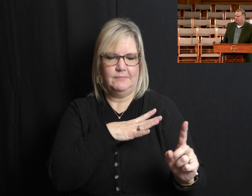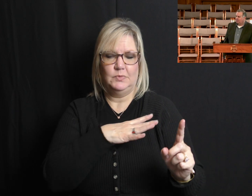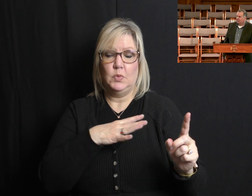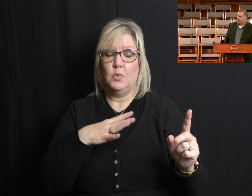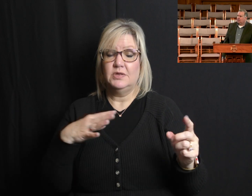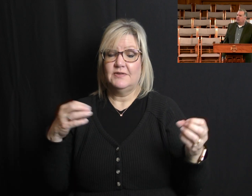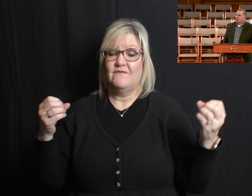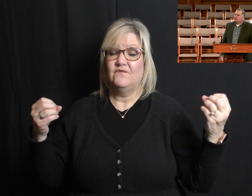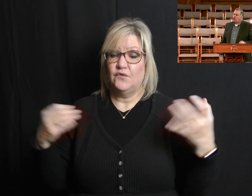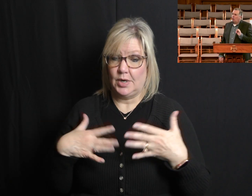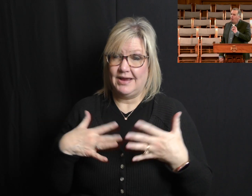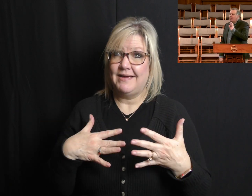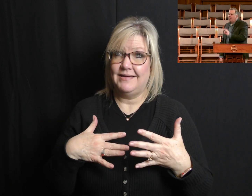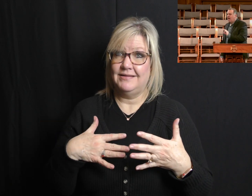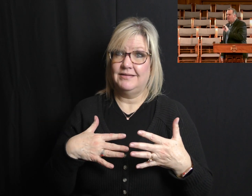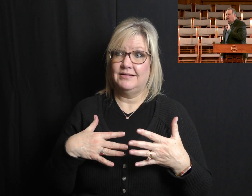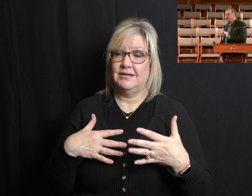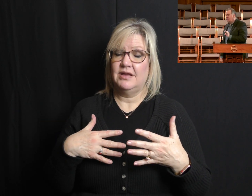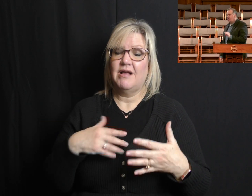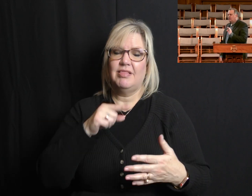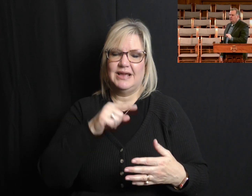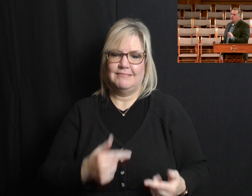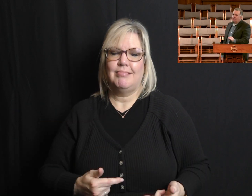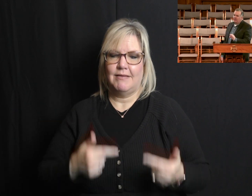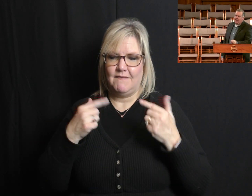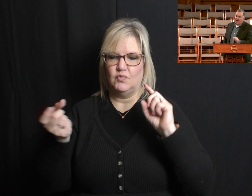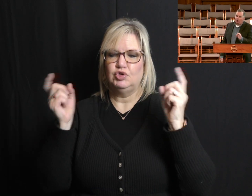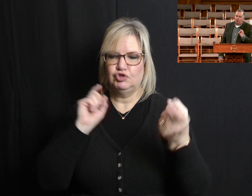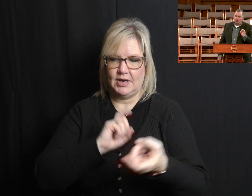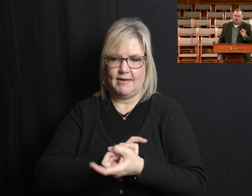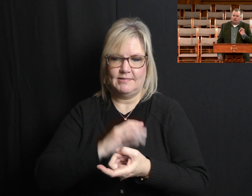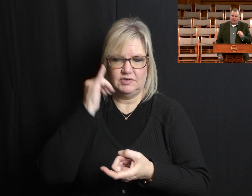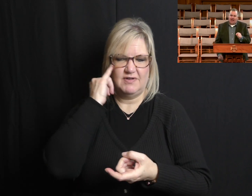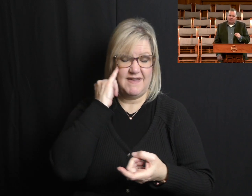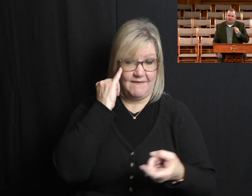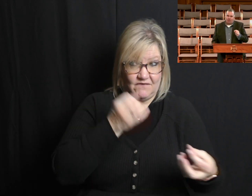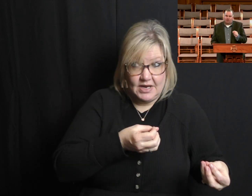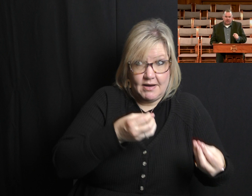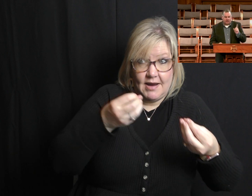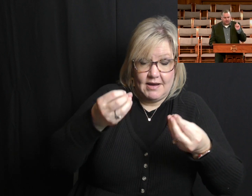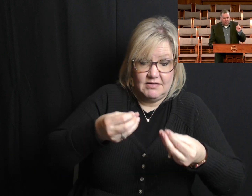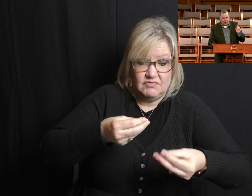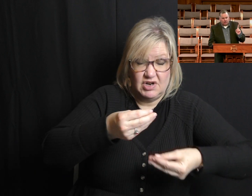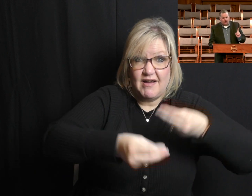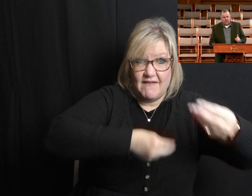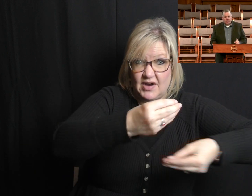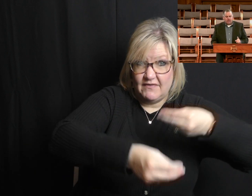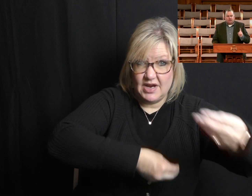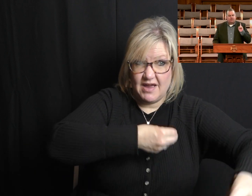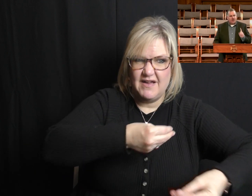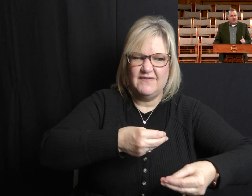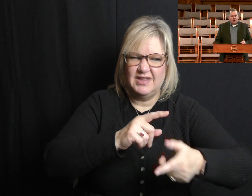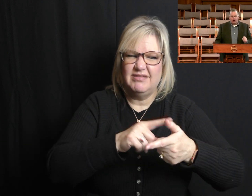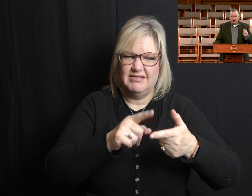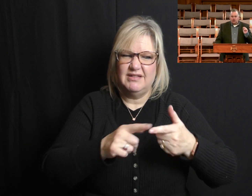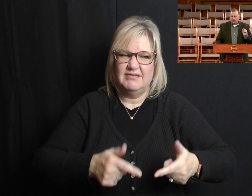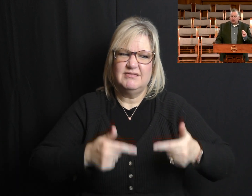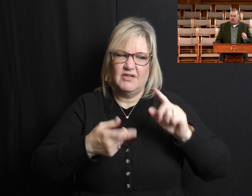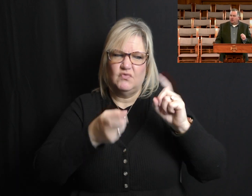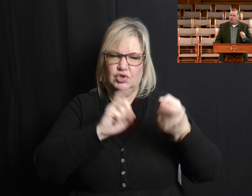fear. So what does this fear do in our lives? Several things. First,